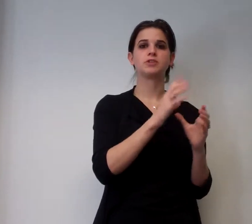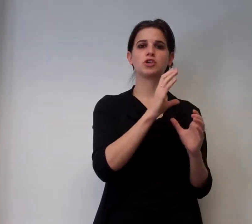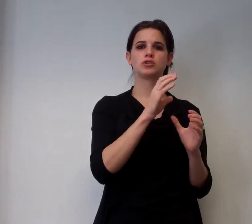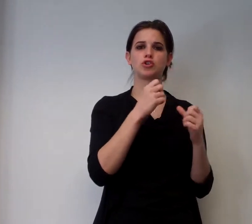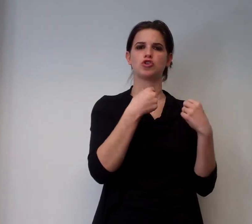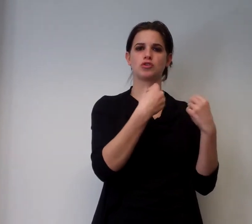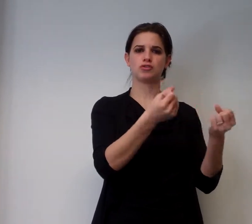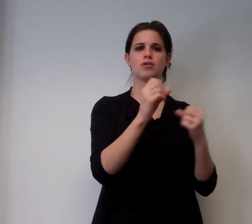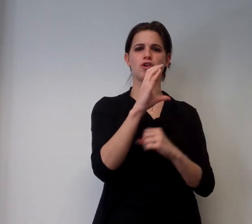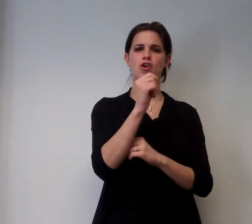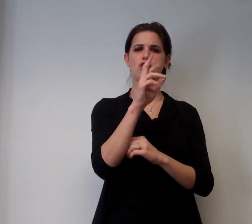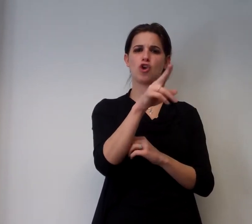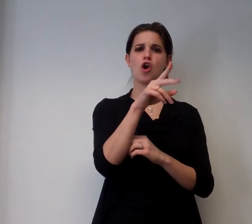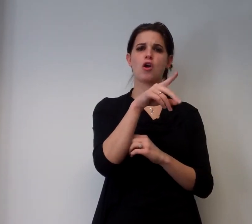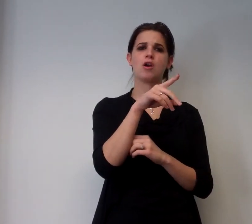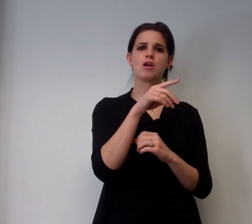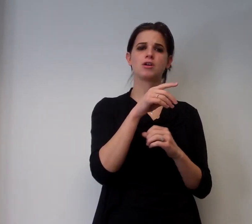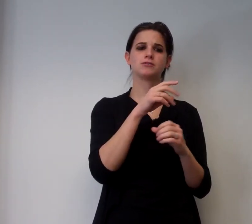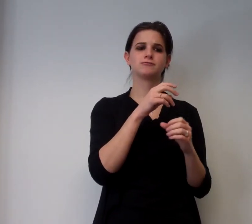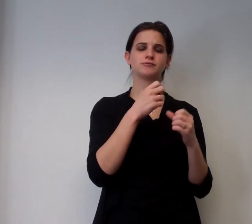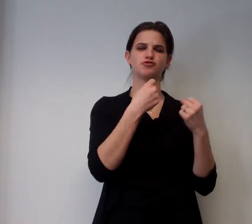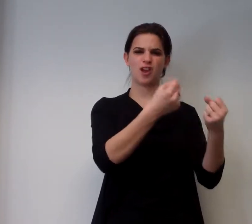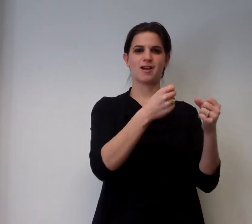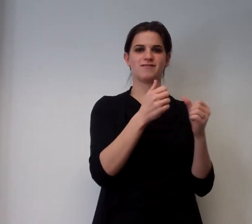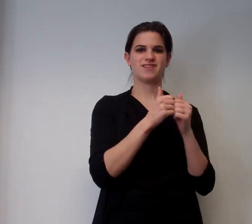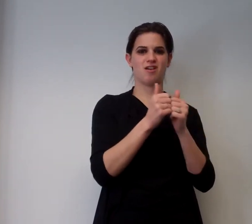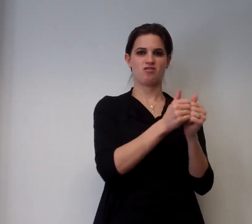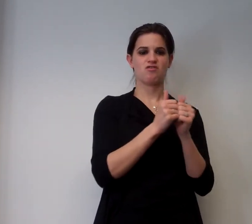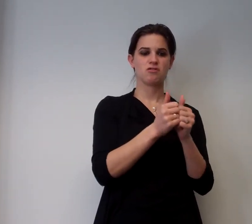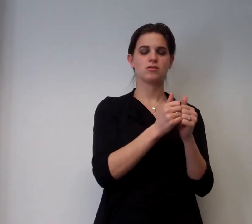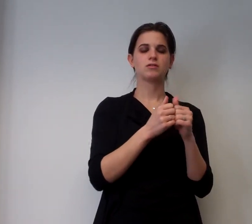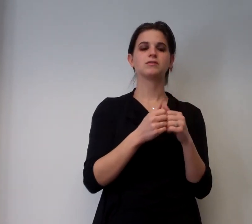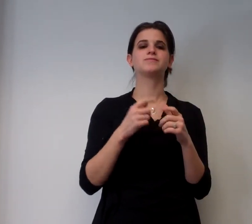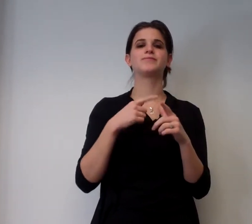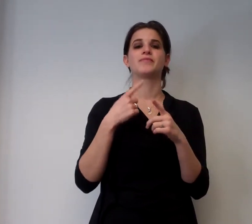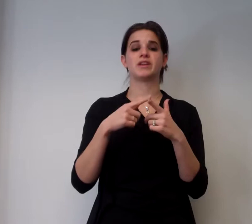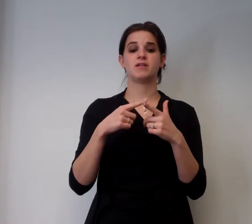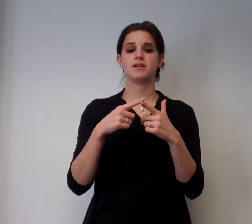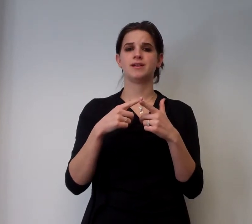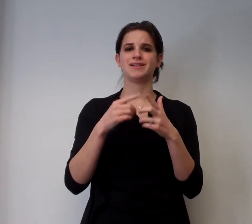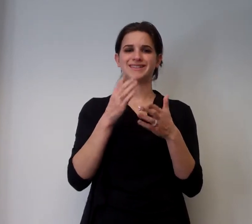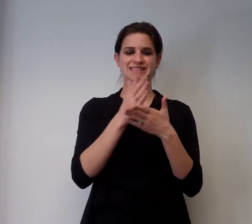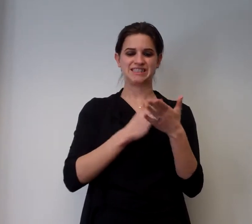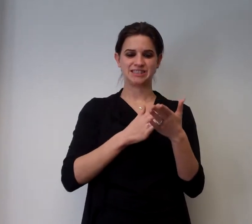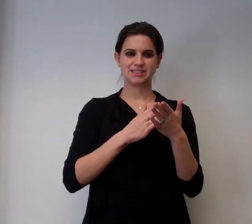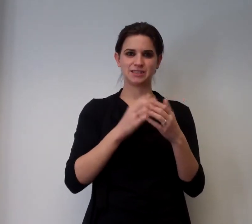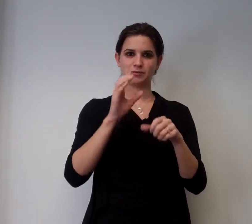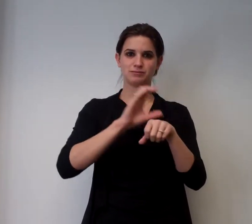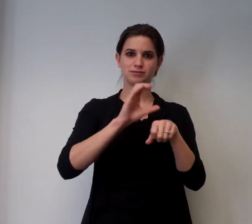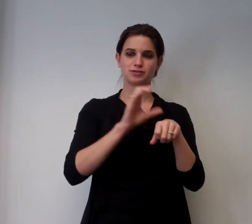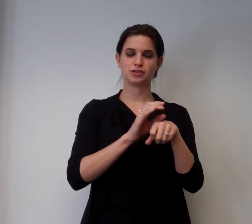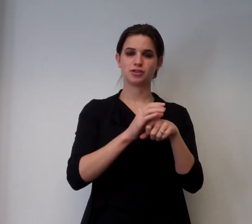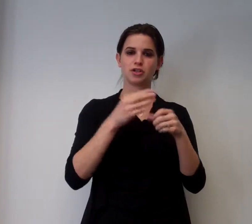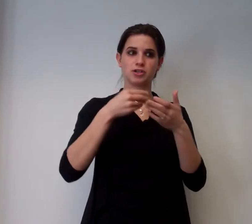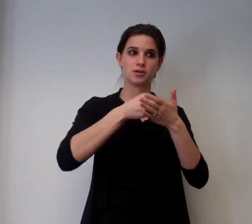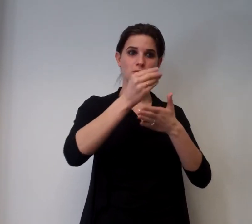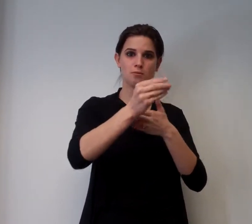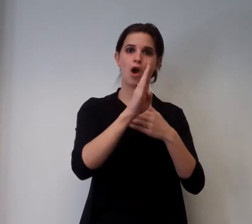could. There were certain churches that got their own buses and took people around and